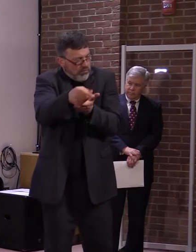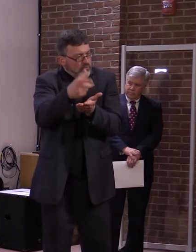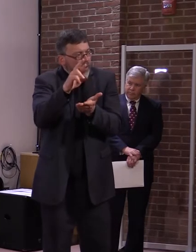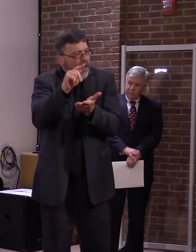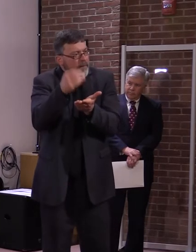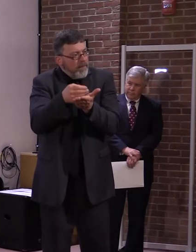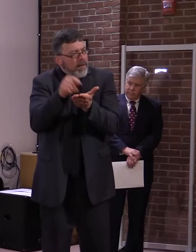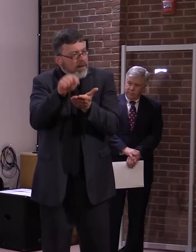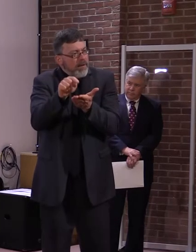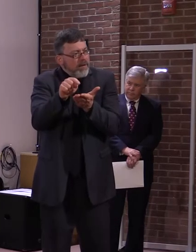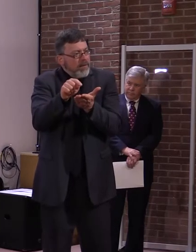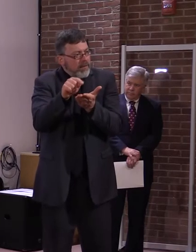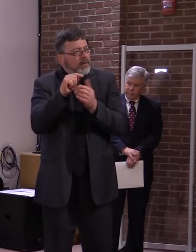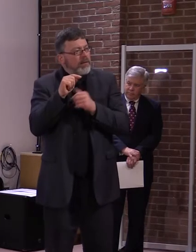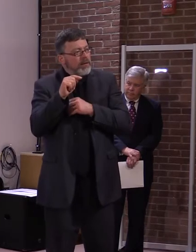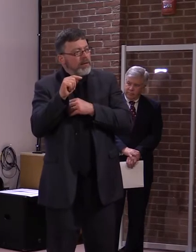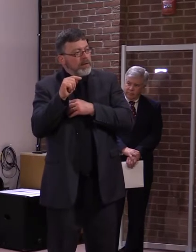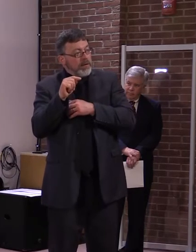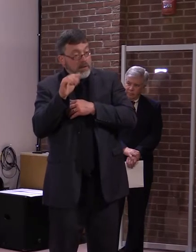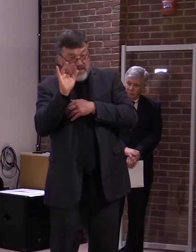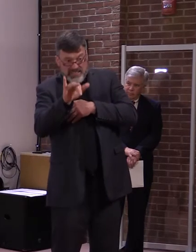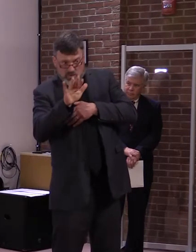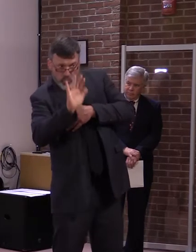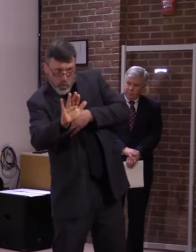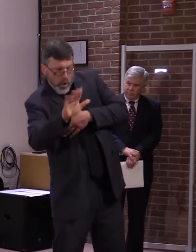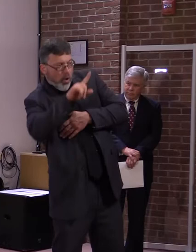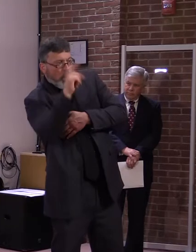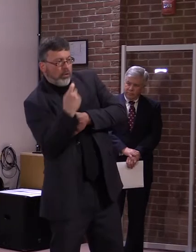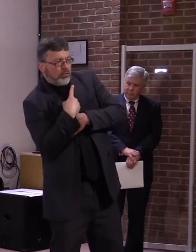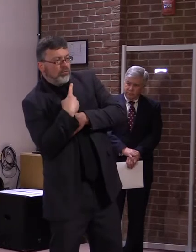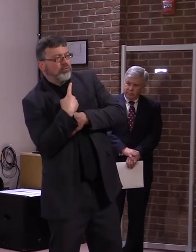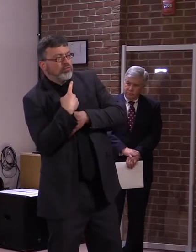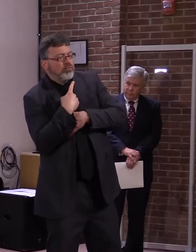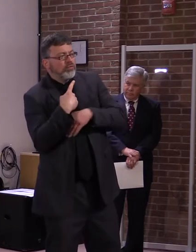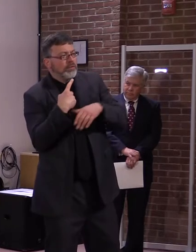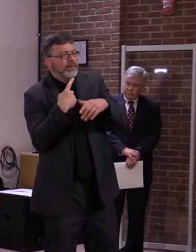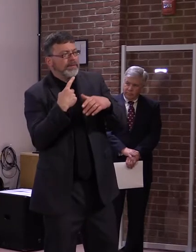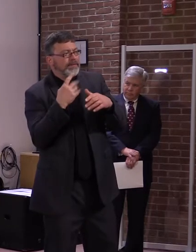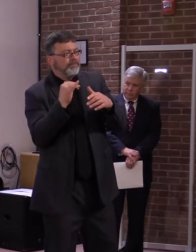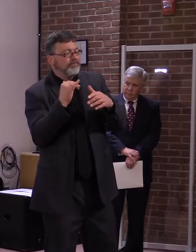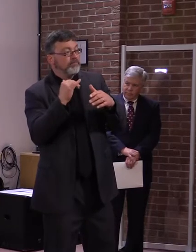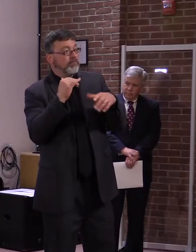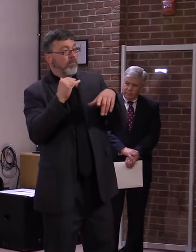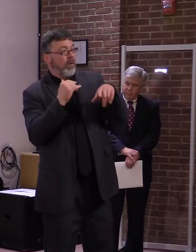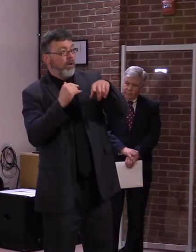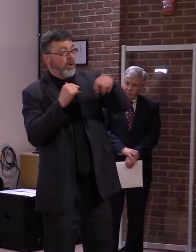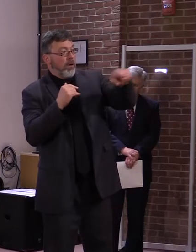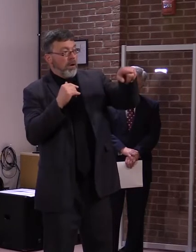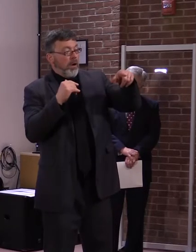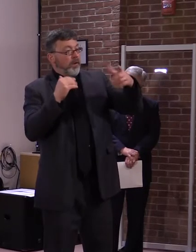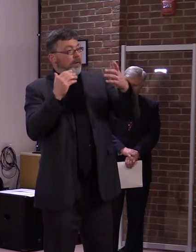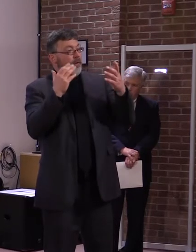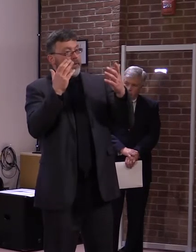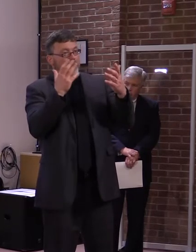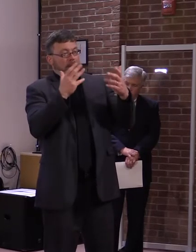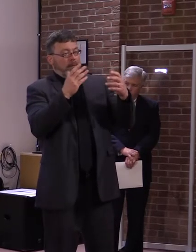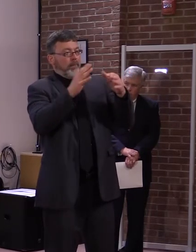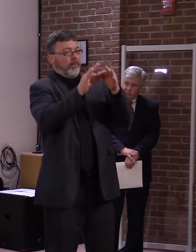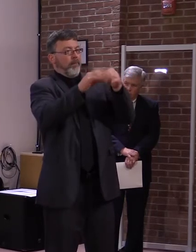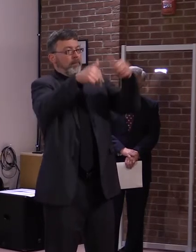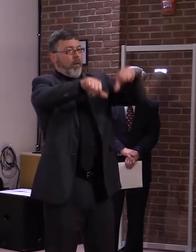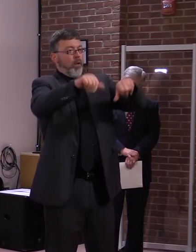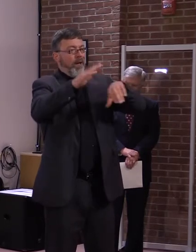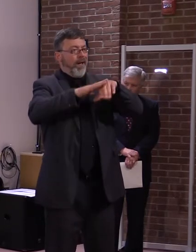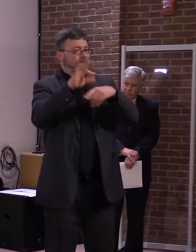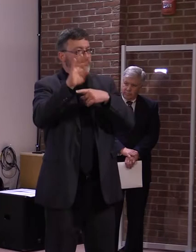to, there were some concerns brought up on social media, and we brought that to the attention of the state, and the state is, my understanding,